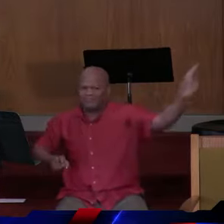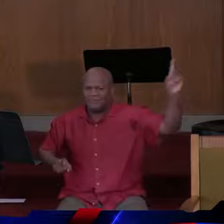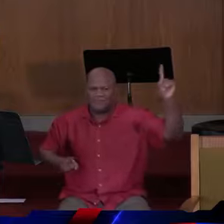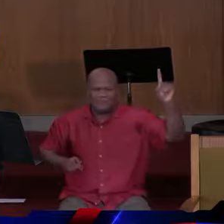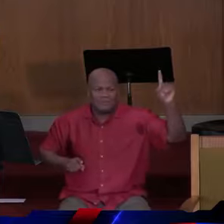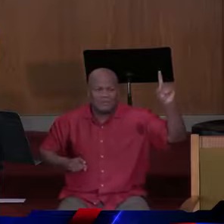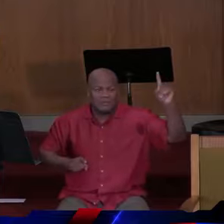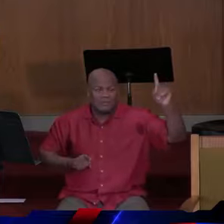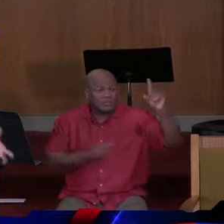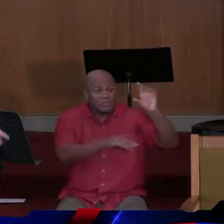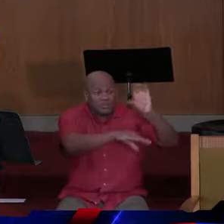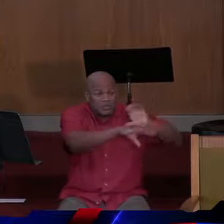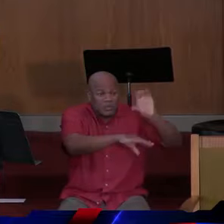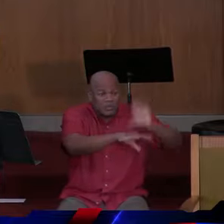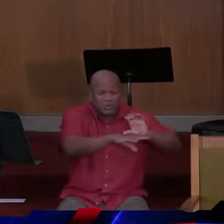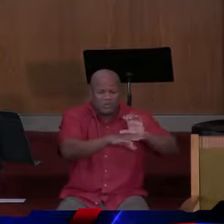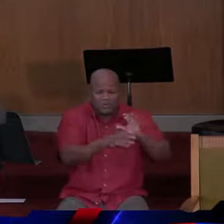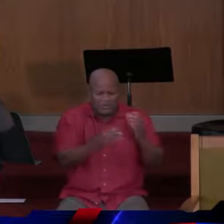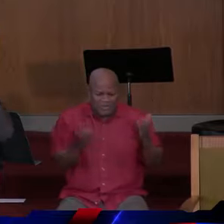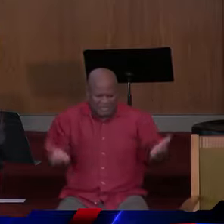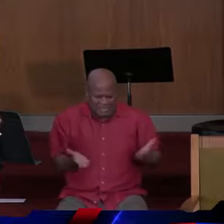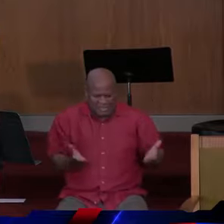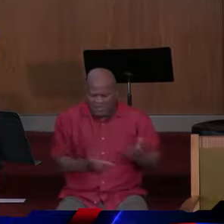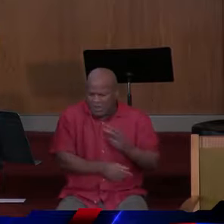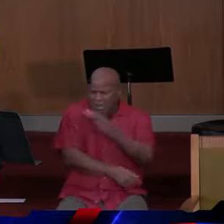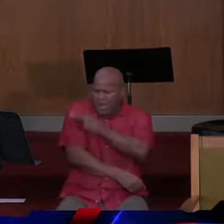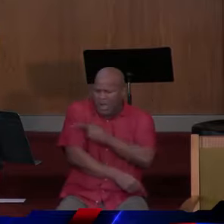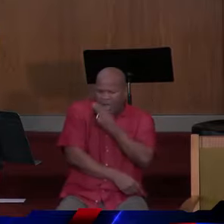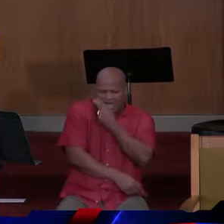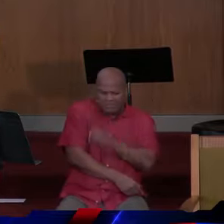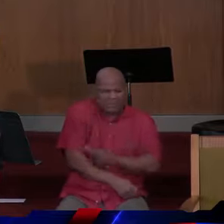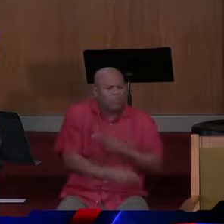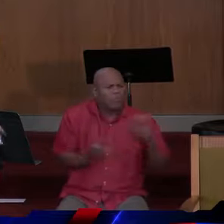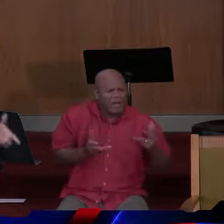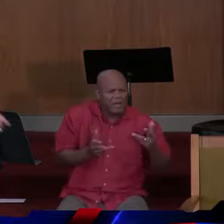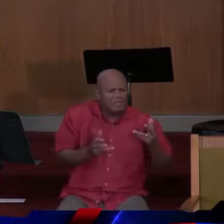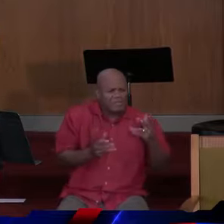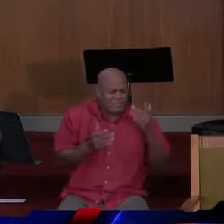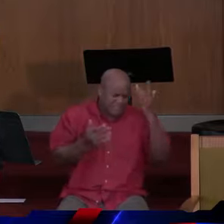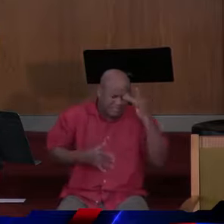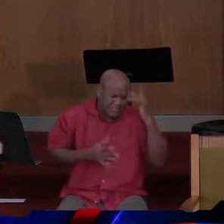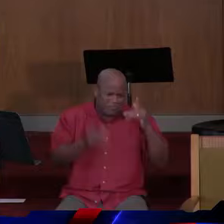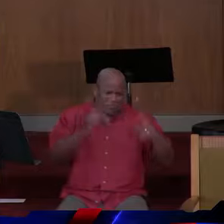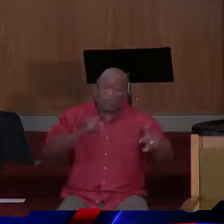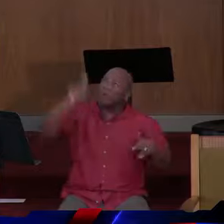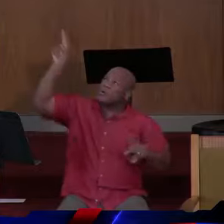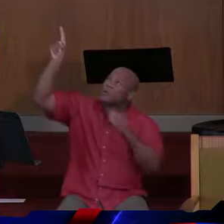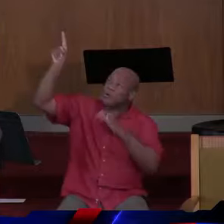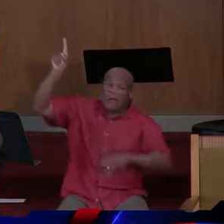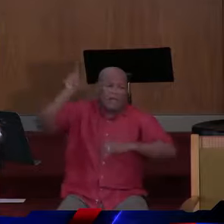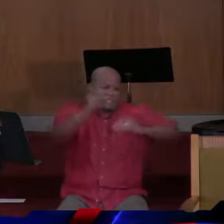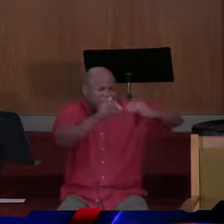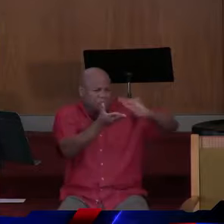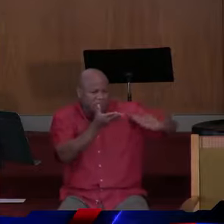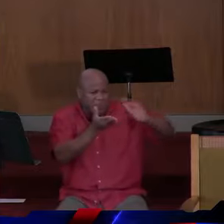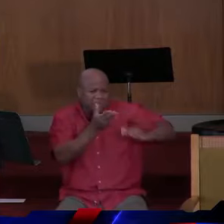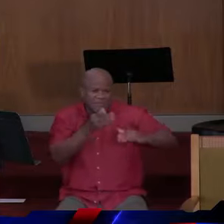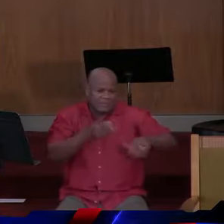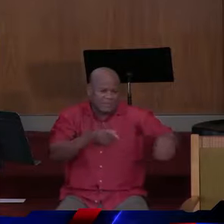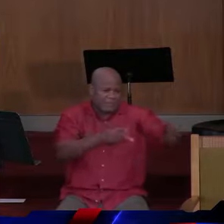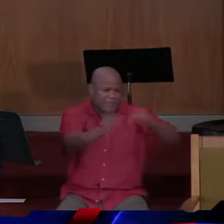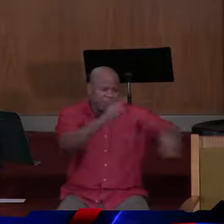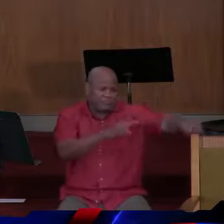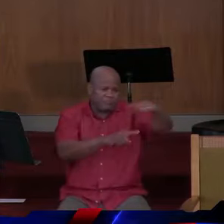The church is just a hospital of sick souls who've been pardoned by Christ and are in pursuit of